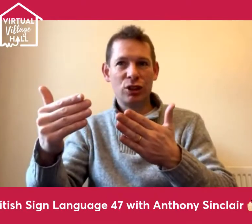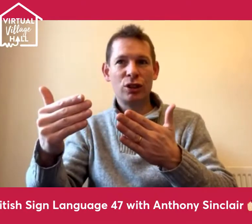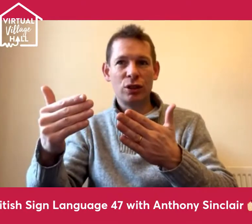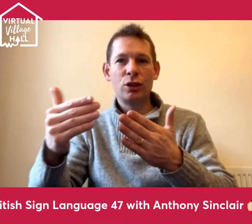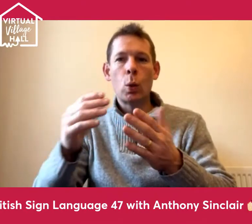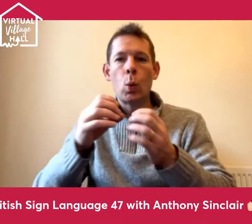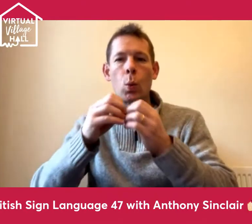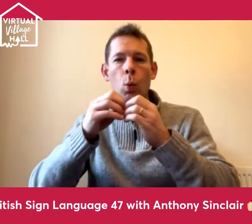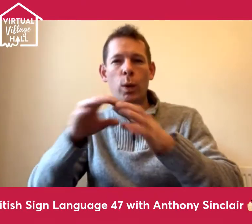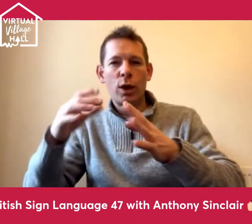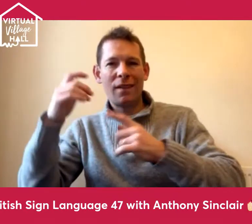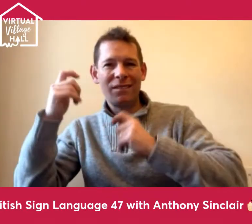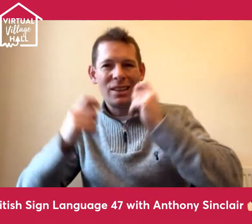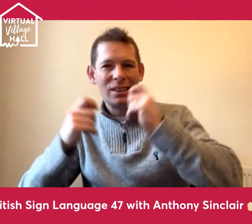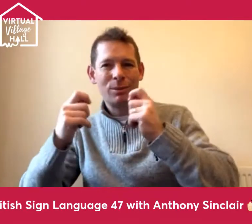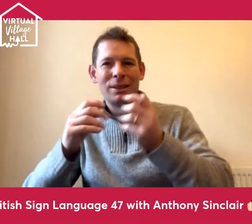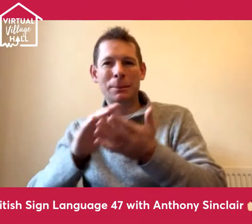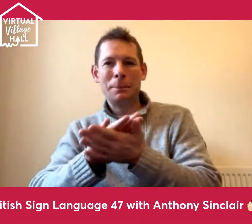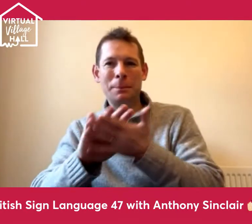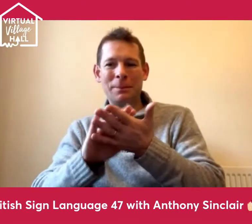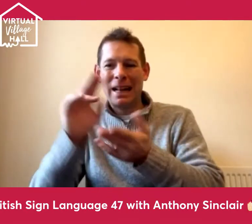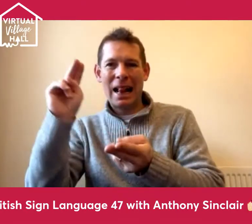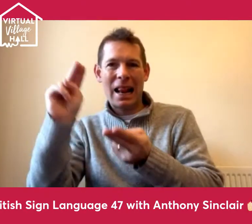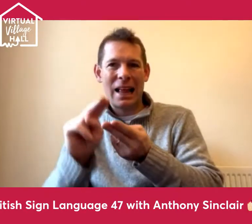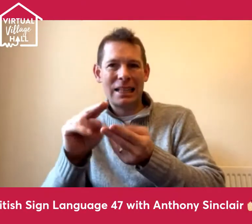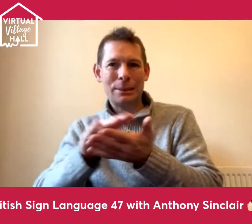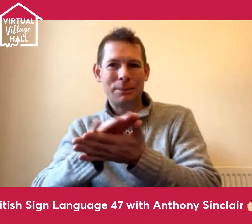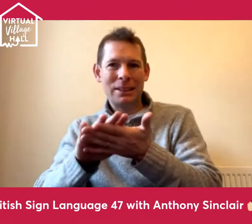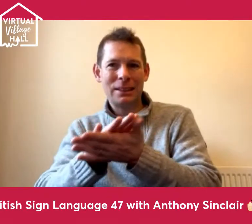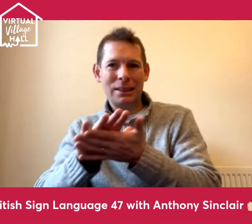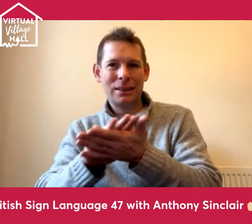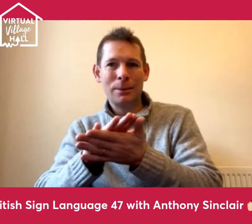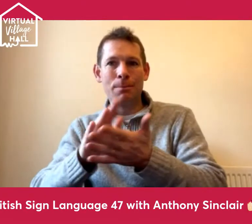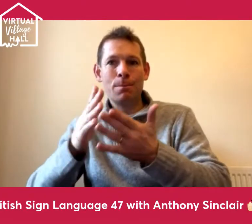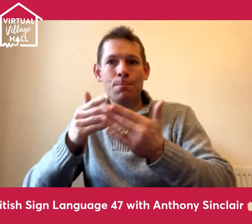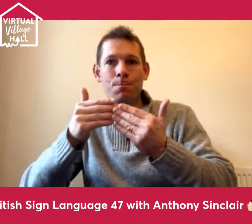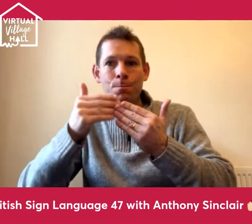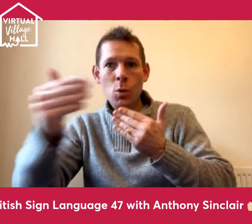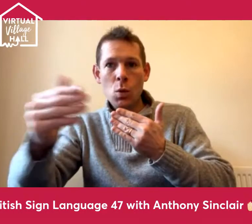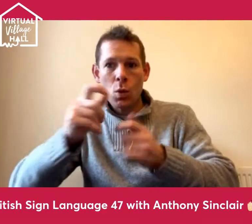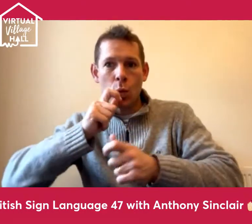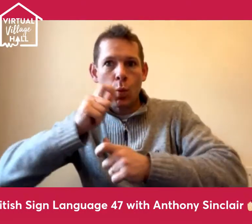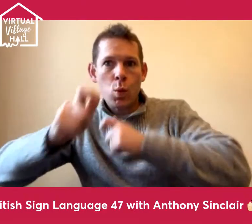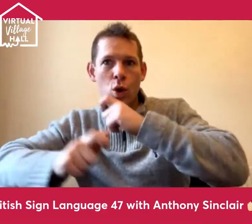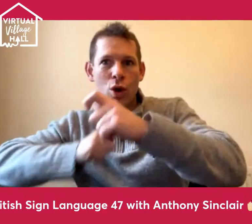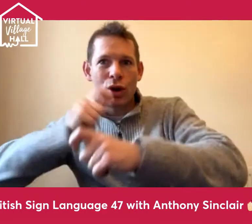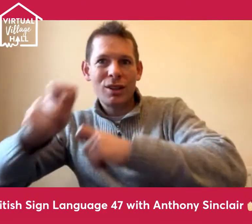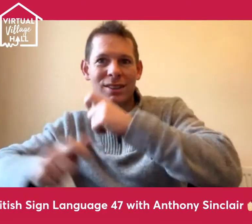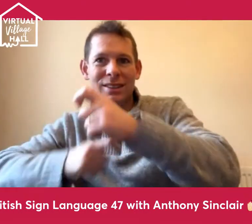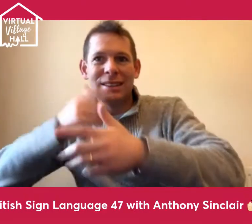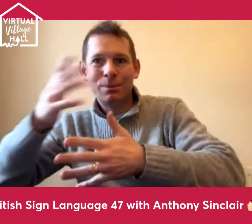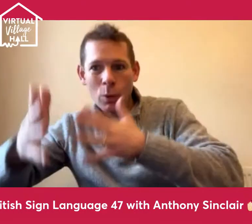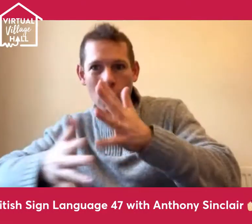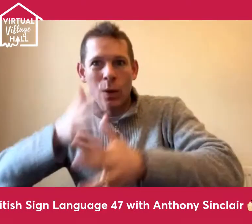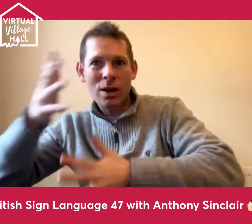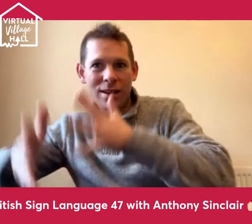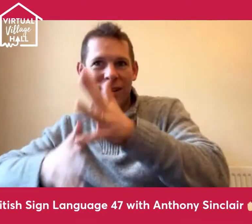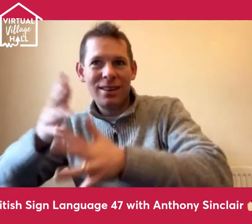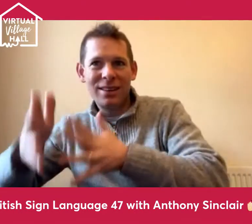part of the language. Without the facial expressions, the language can have less meaning and you have to put in more